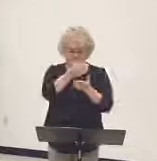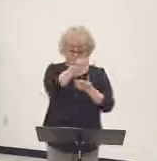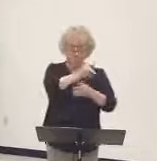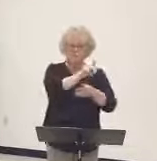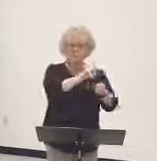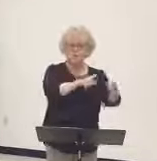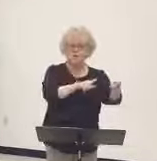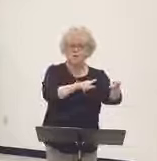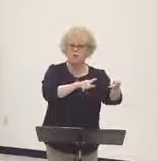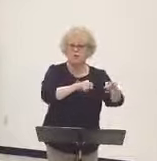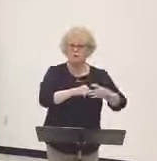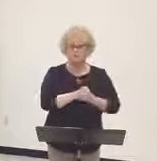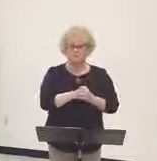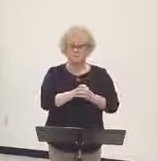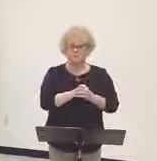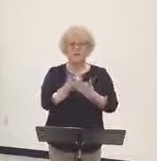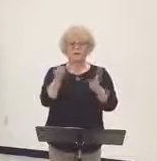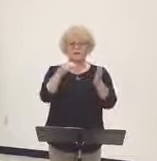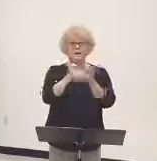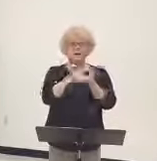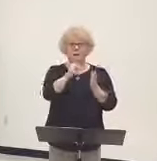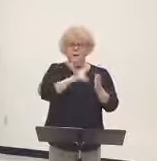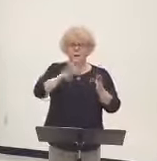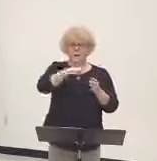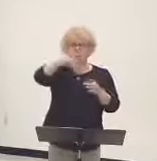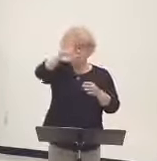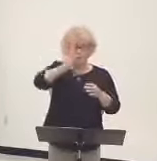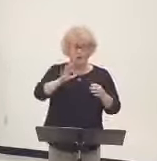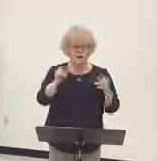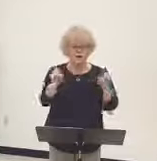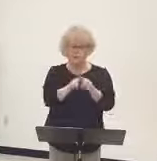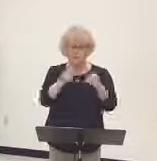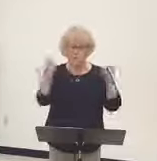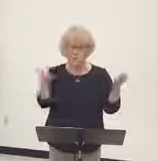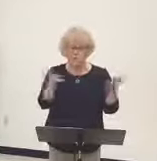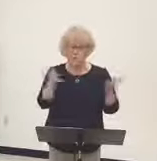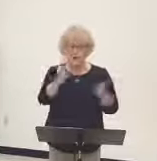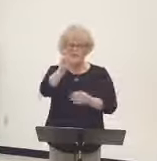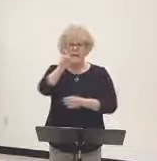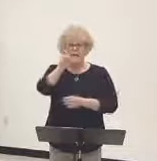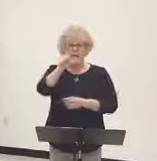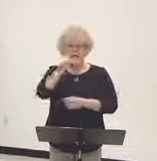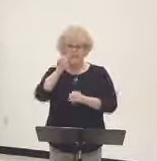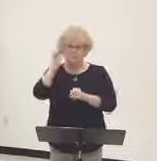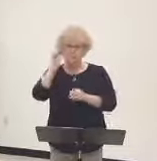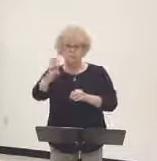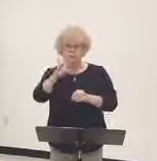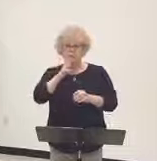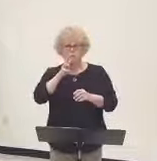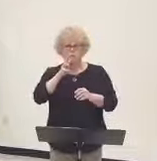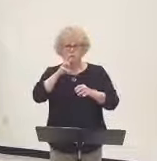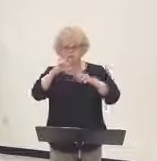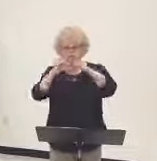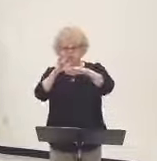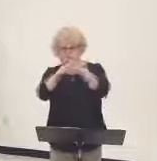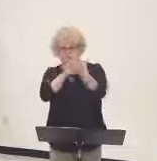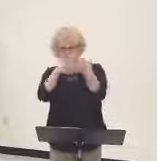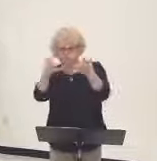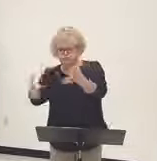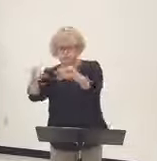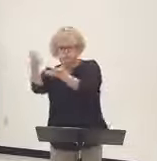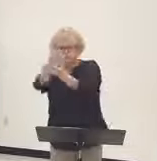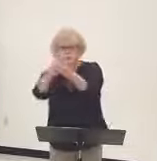buys it. Again, the kingdom of heaven is like a net thrown into the sea, which